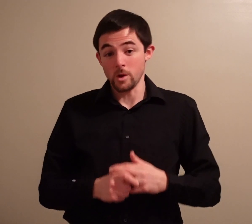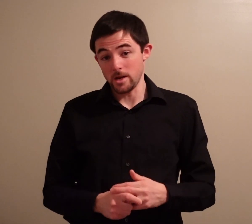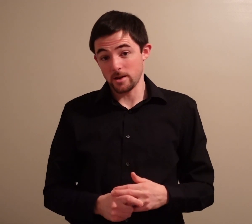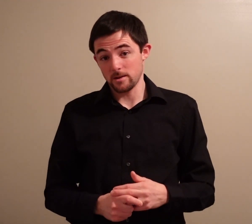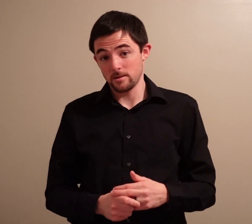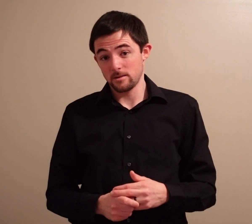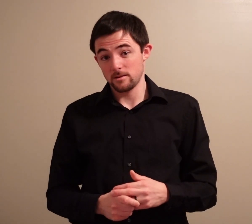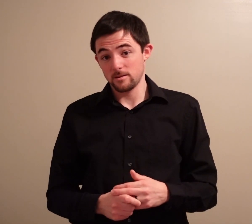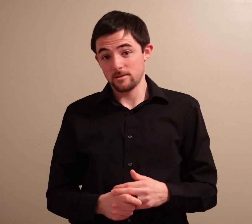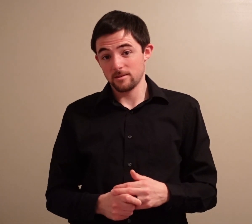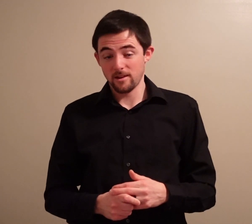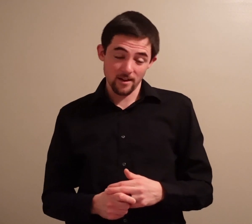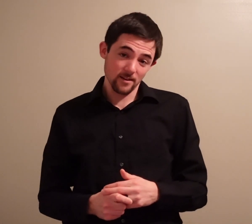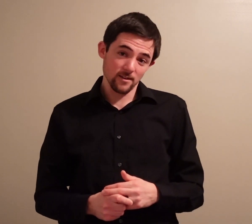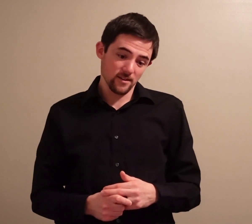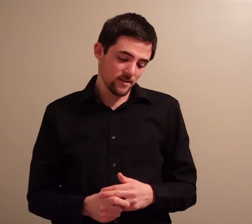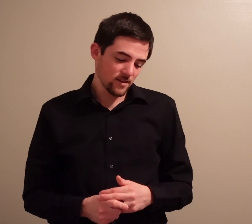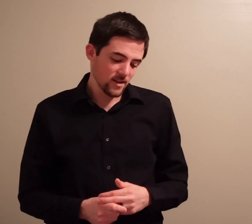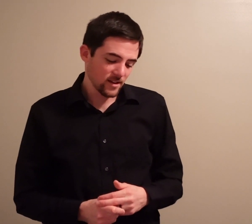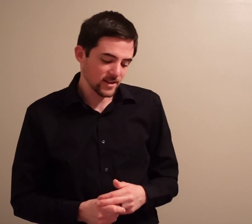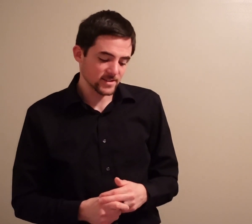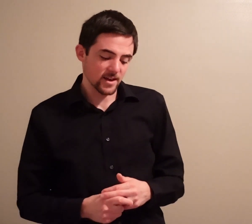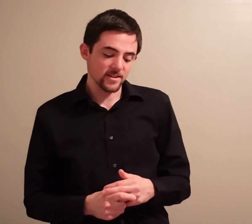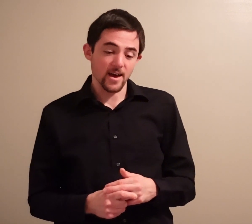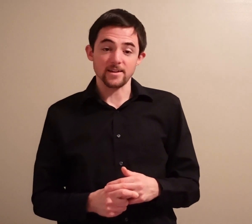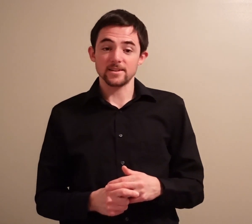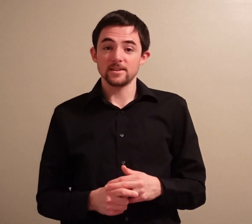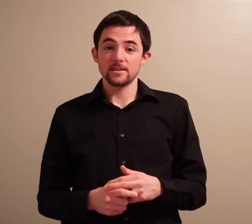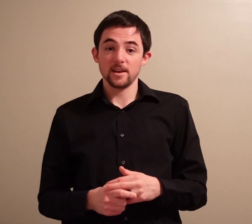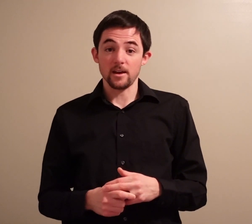week. Okay, let's sign that. Okay.